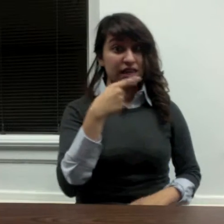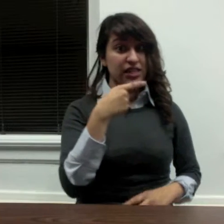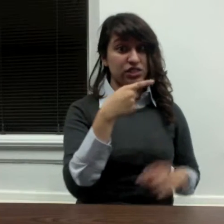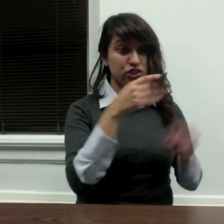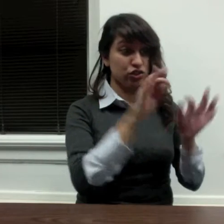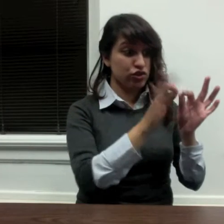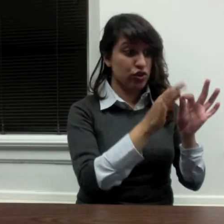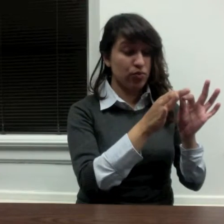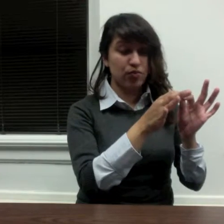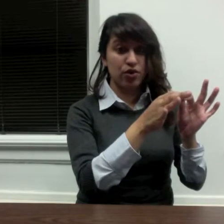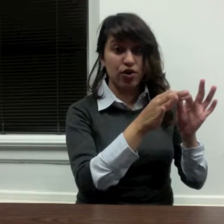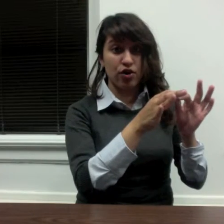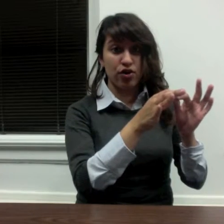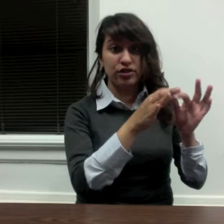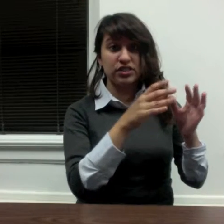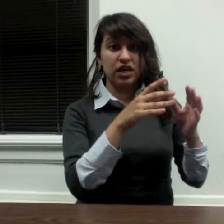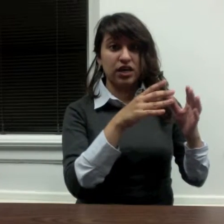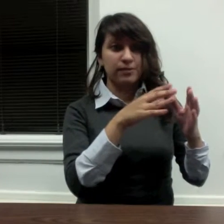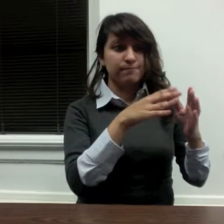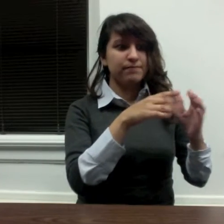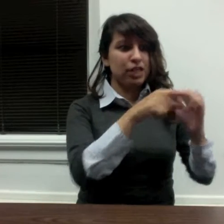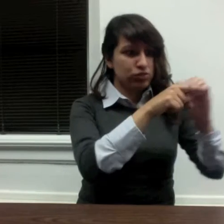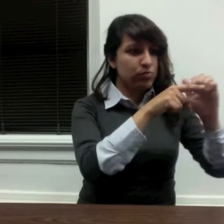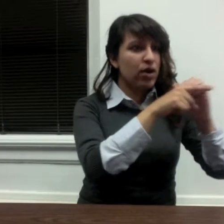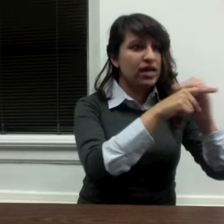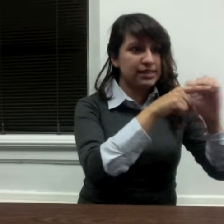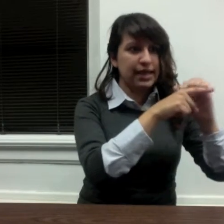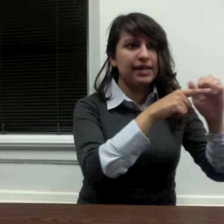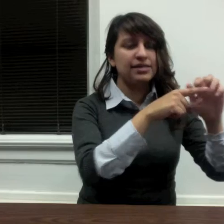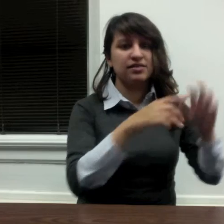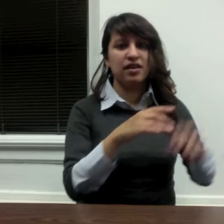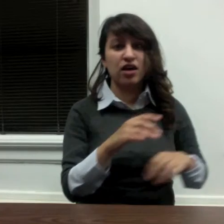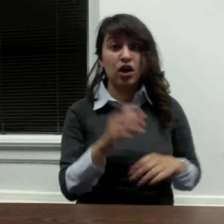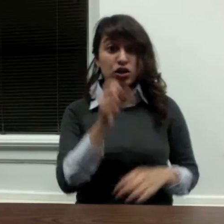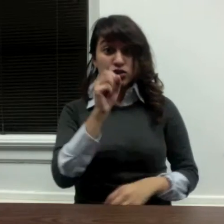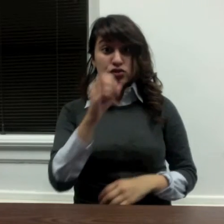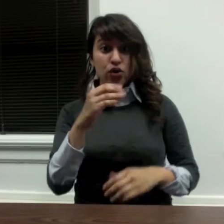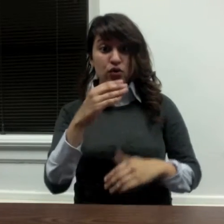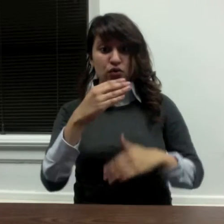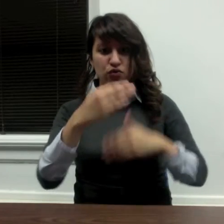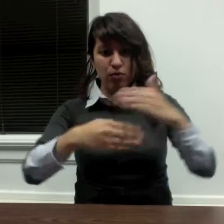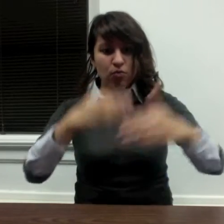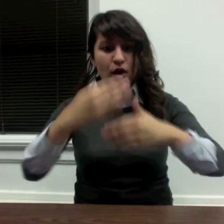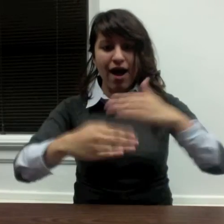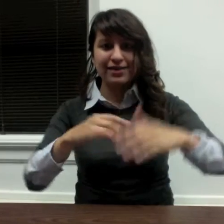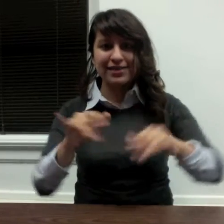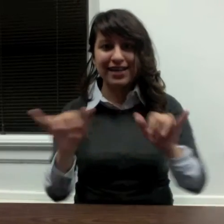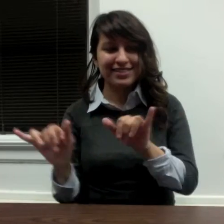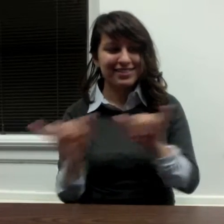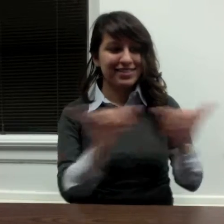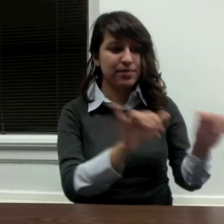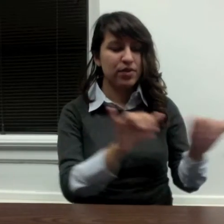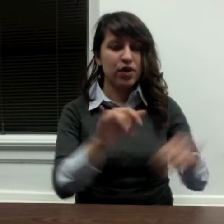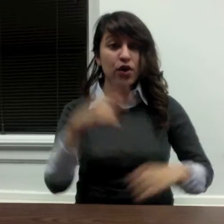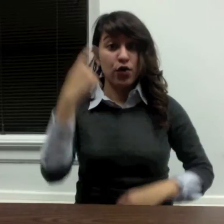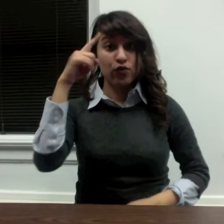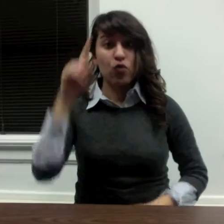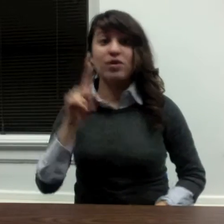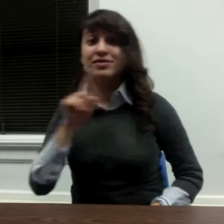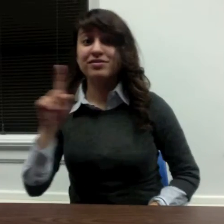make the process similar for deaf interpreters and hearing interpreters. It's cutting edge,